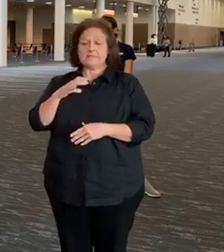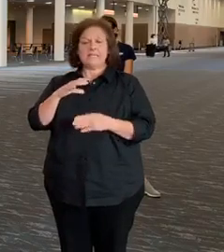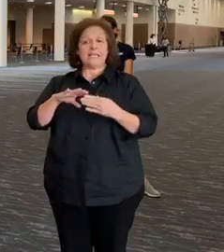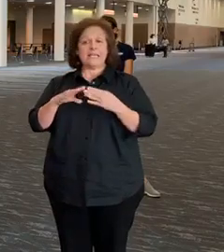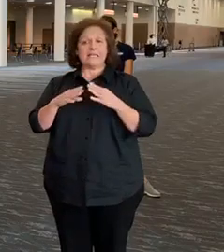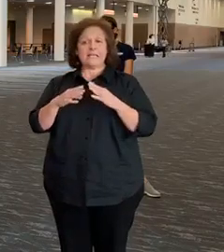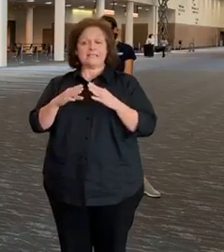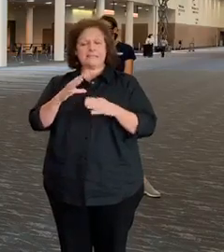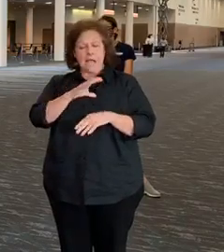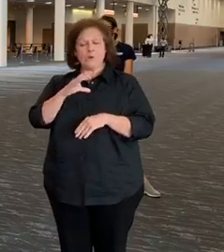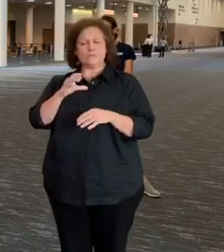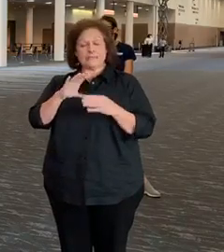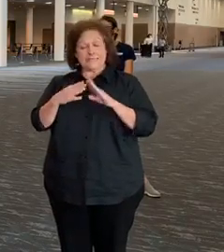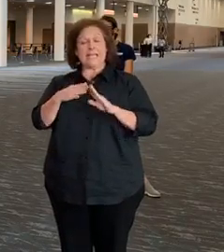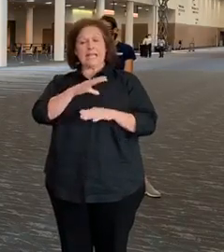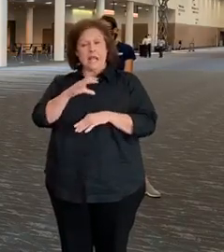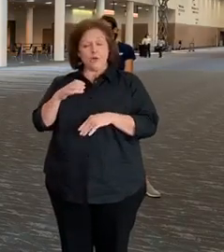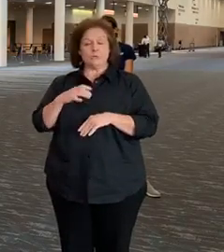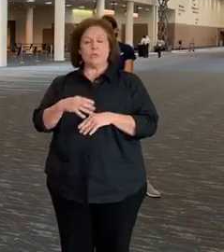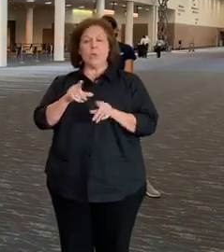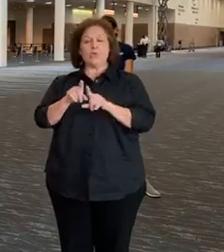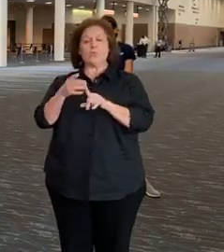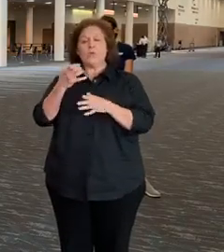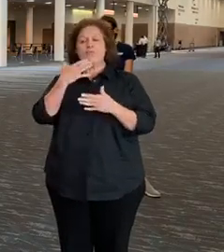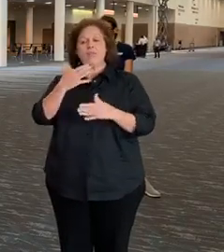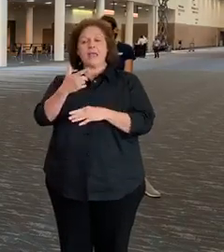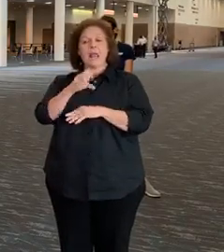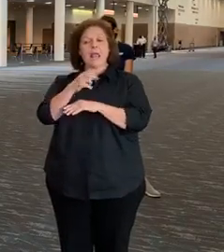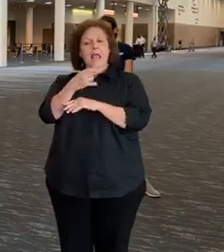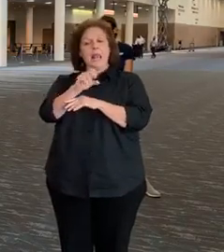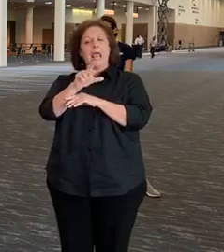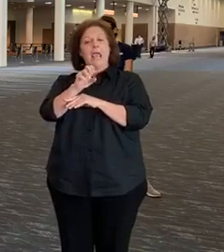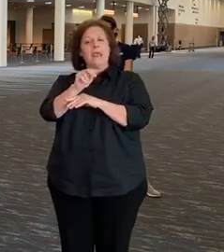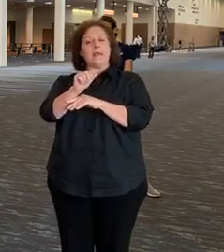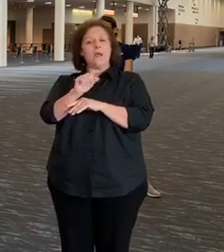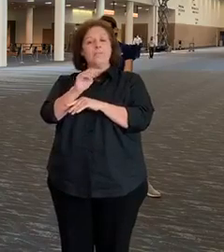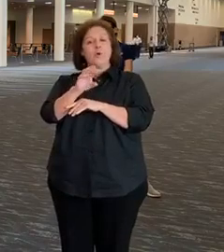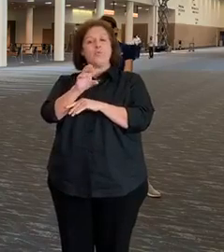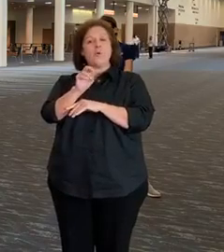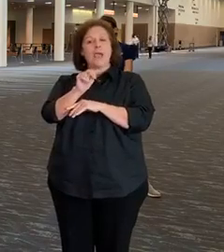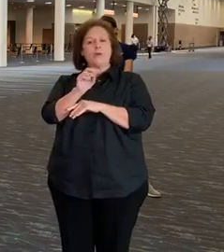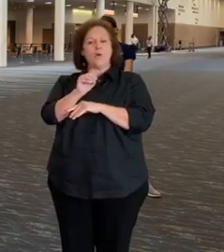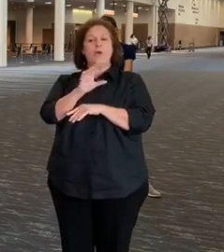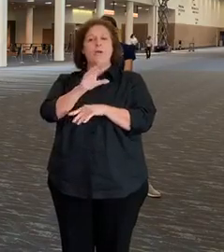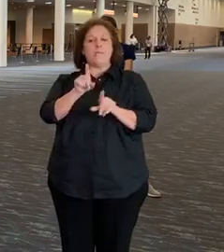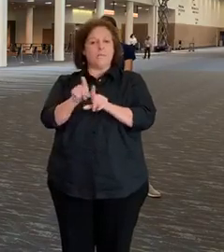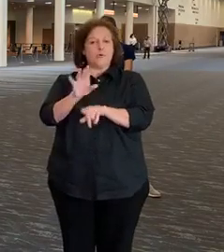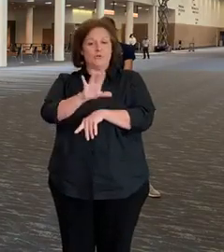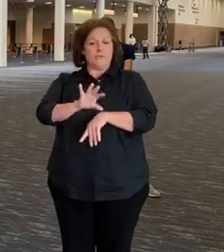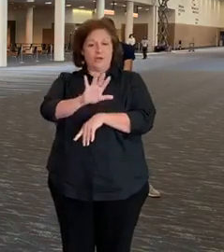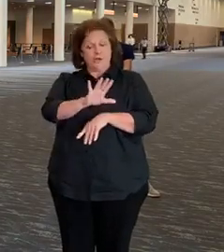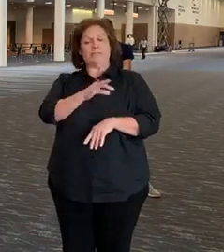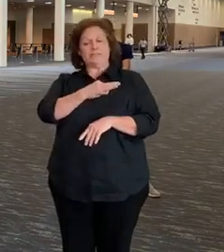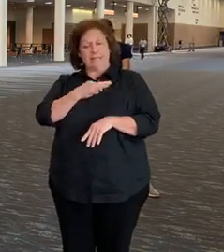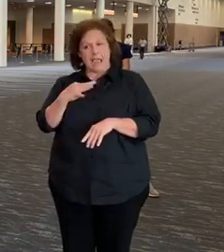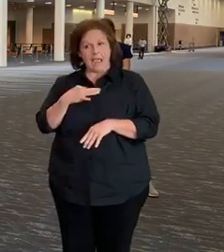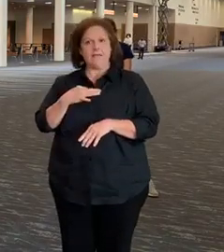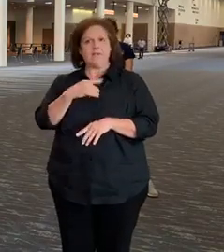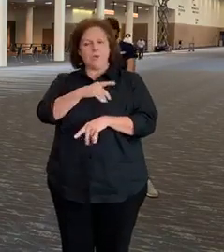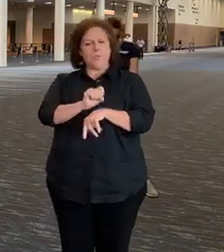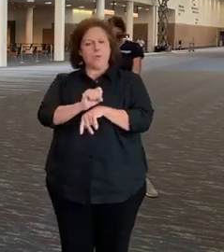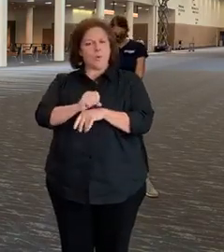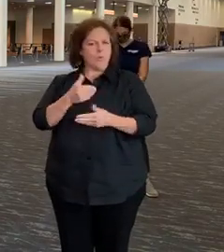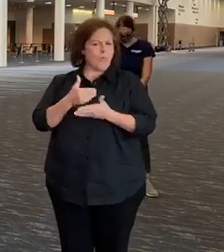partners, specifically Councilwoman Helena Moreno and her staff. They have just been essential, working with